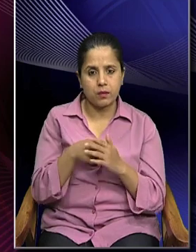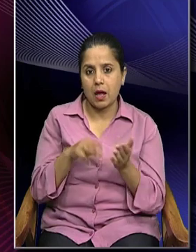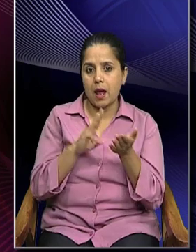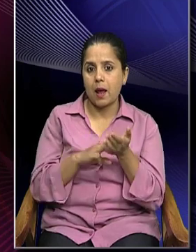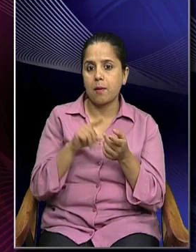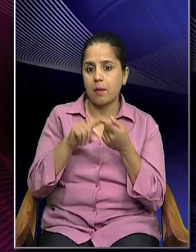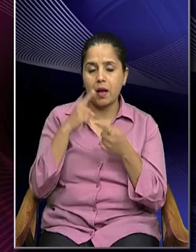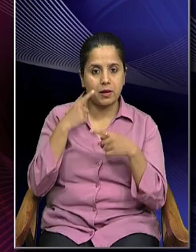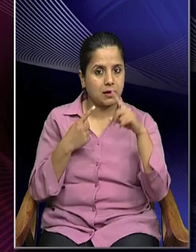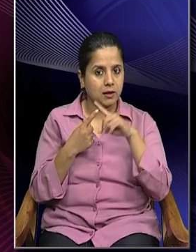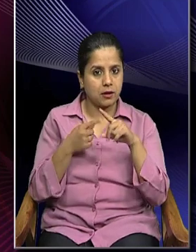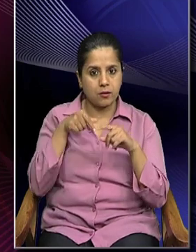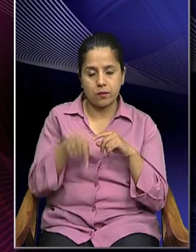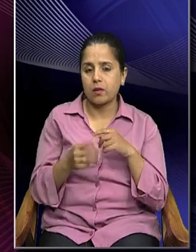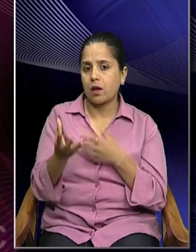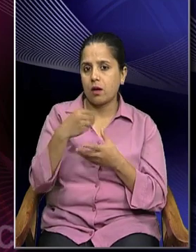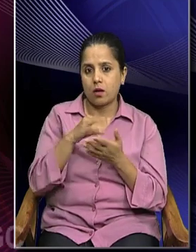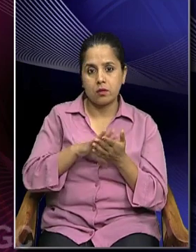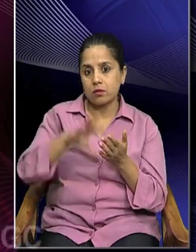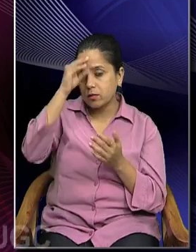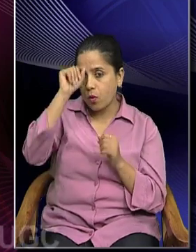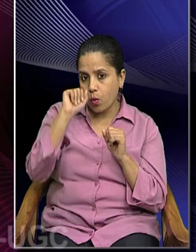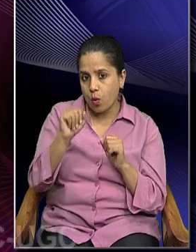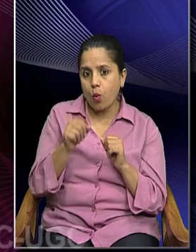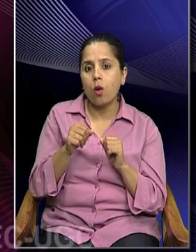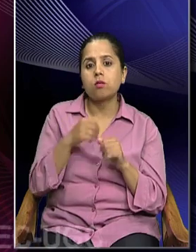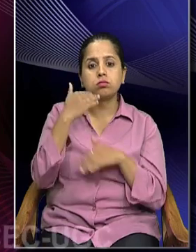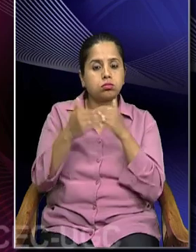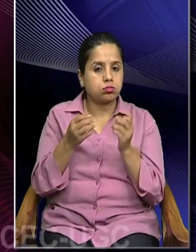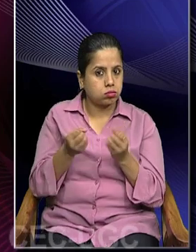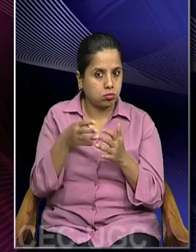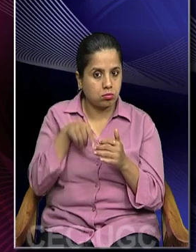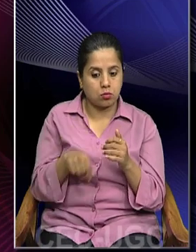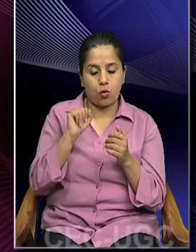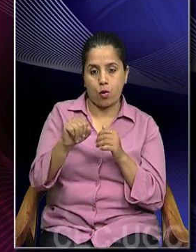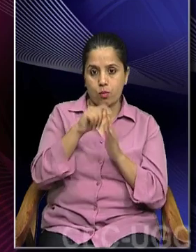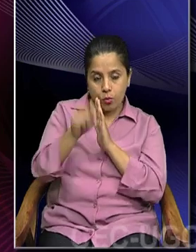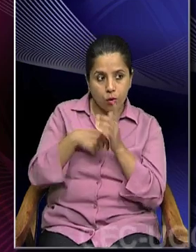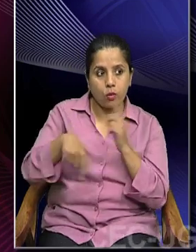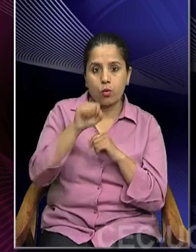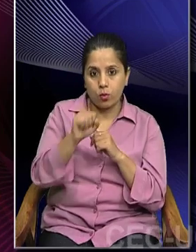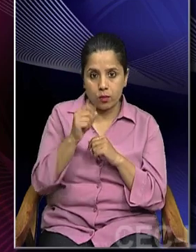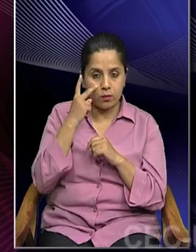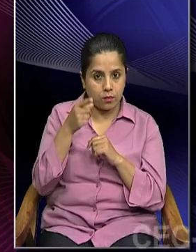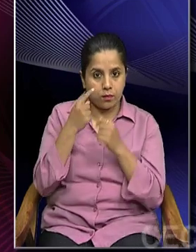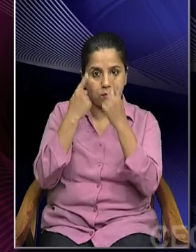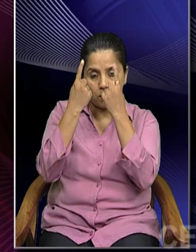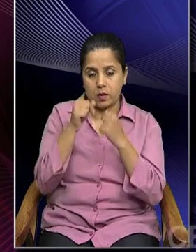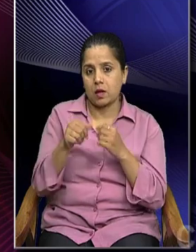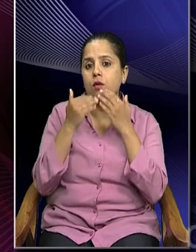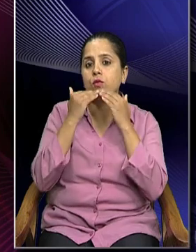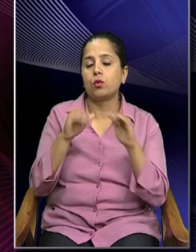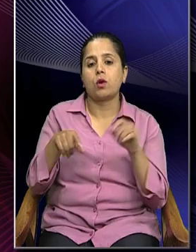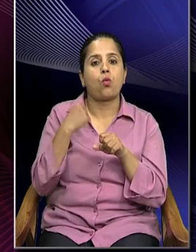MIT Integrated Learning Initiative, it incorporates the project assessment where the